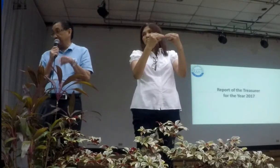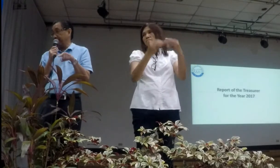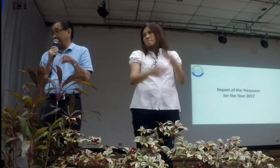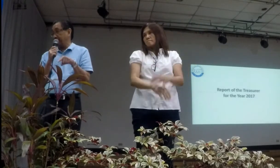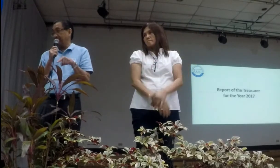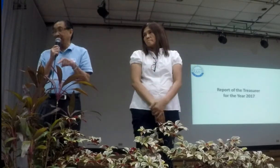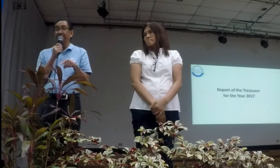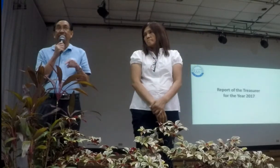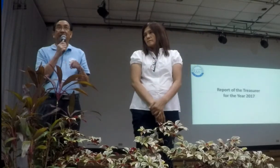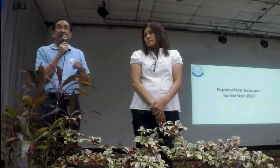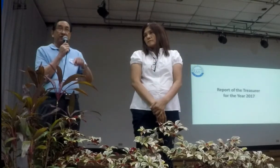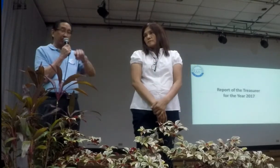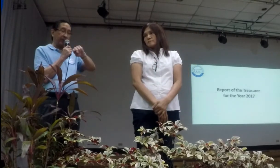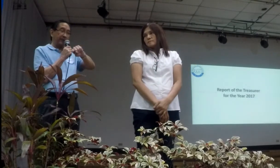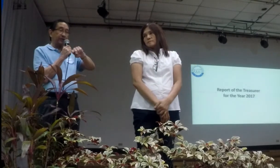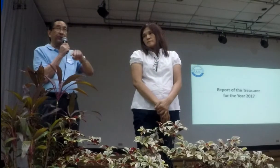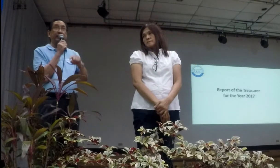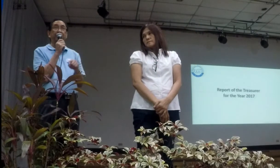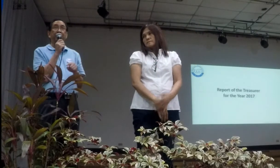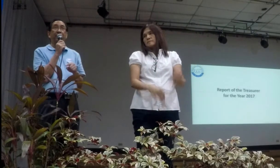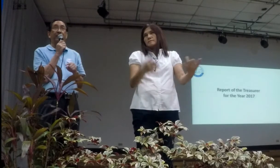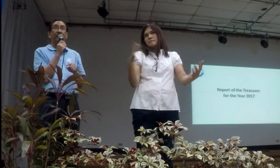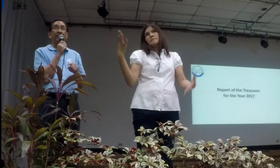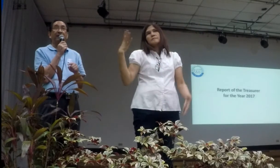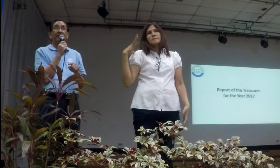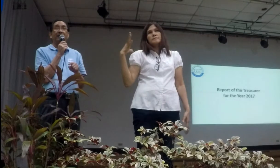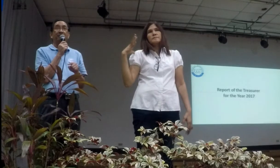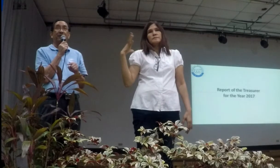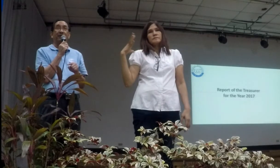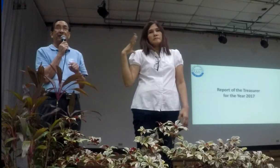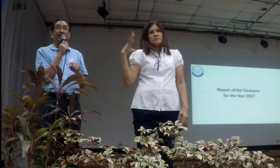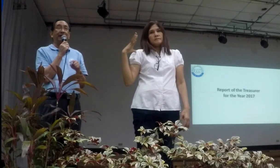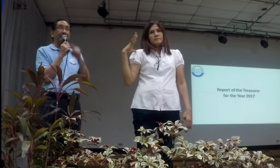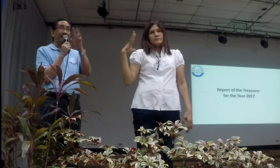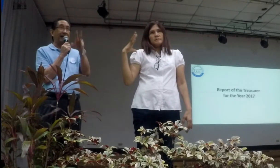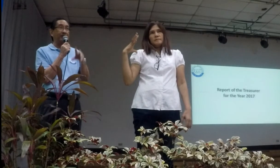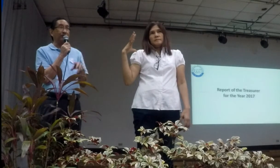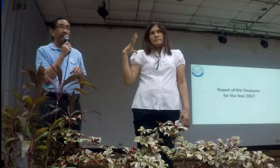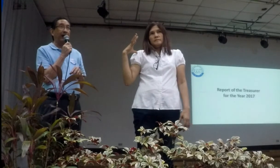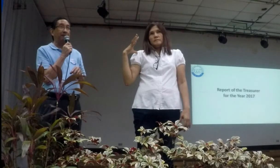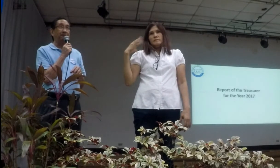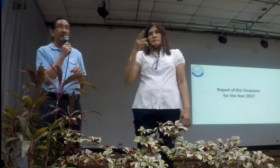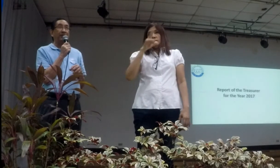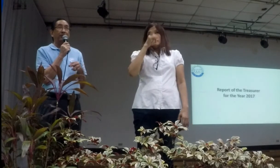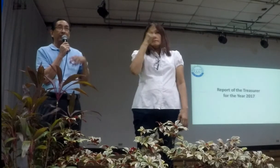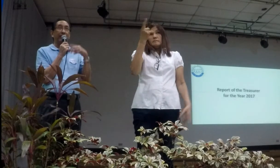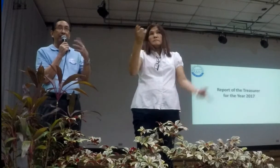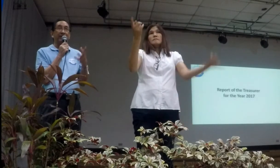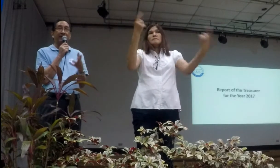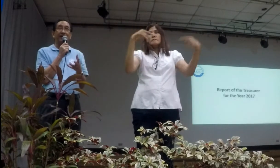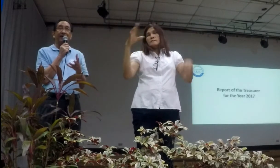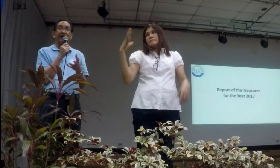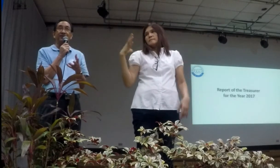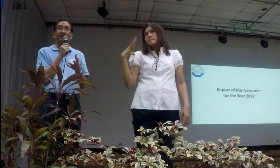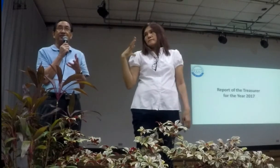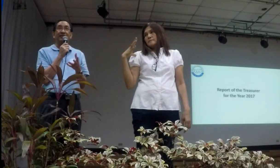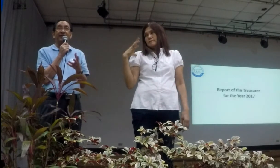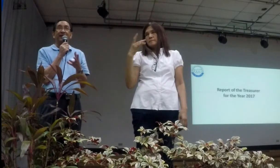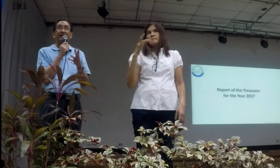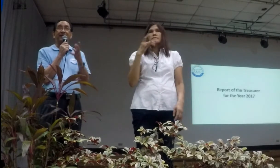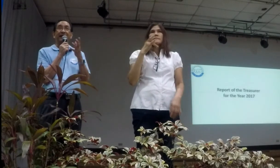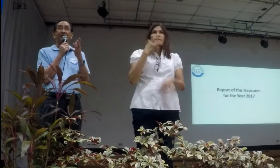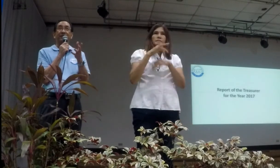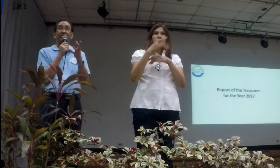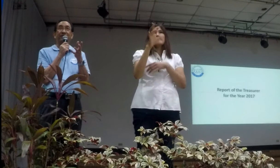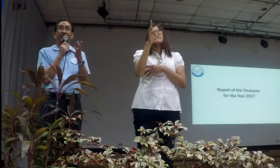will do the report. So we're just waiting for the lunch to come. We will have an early lunch.